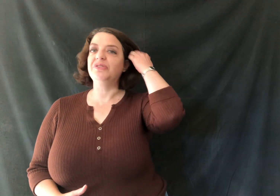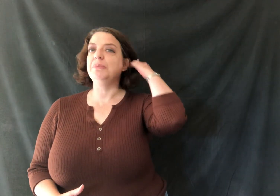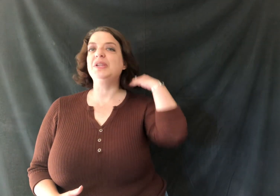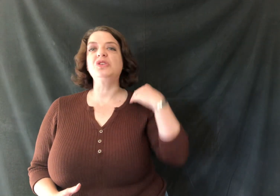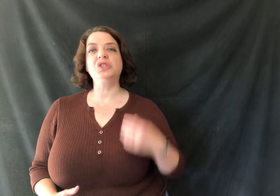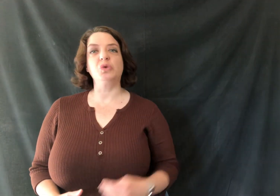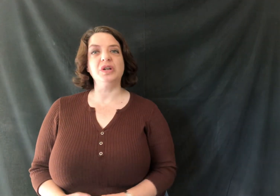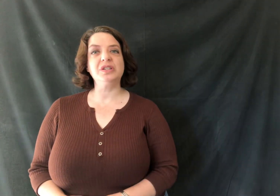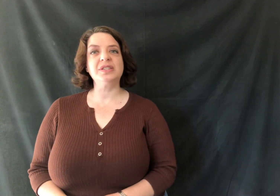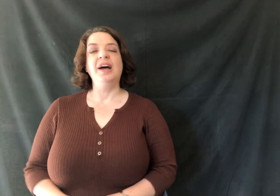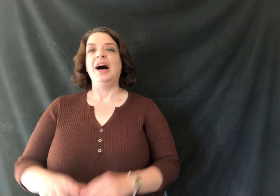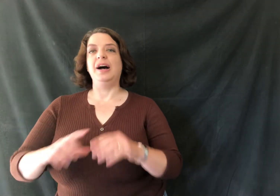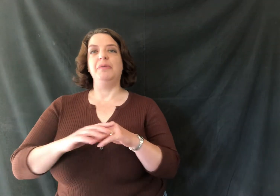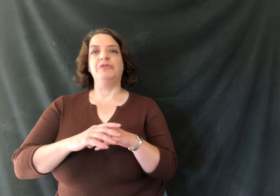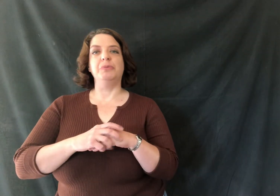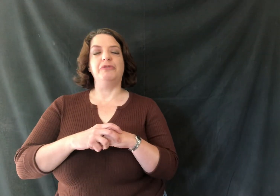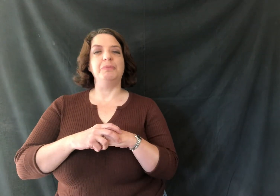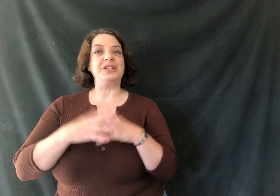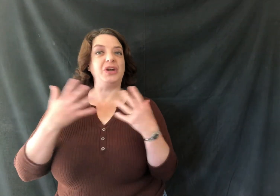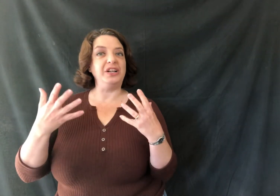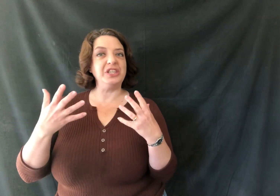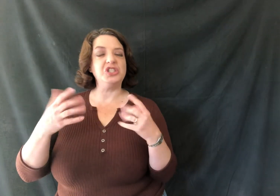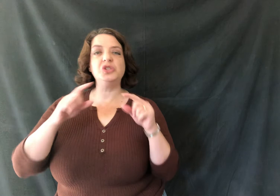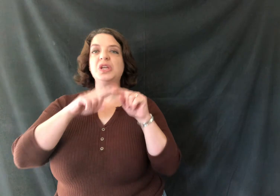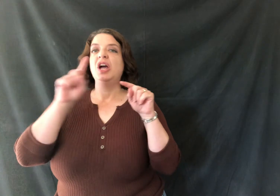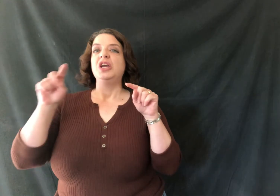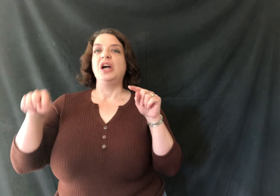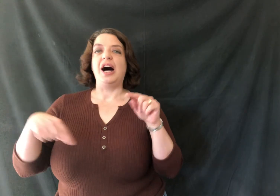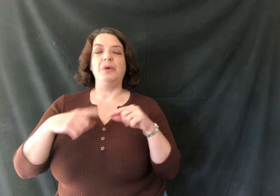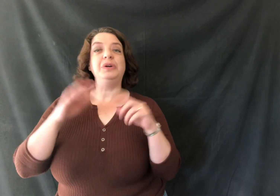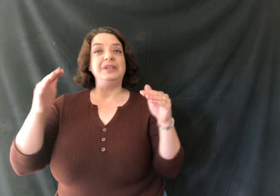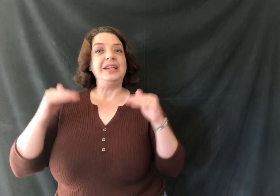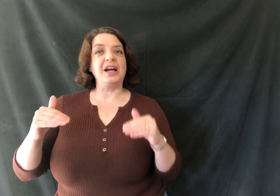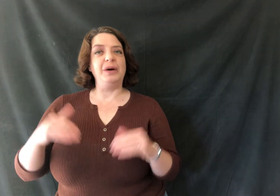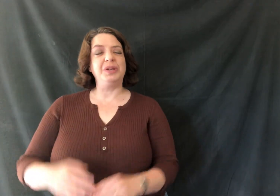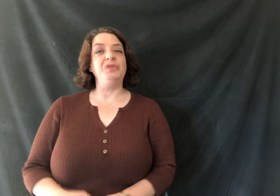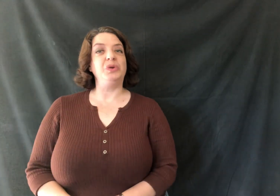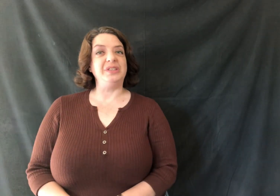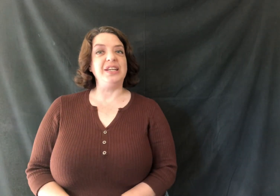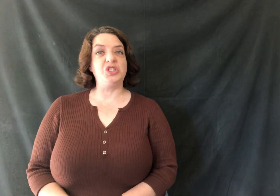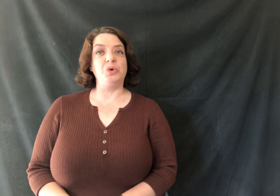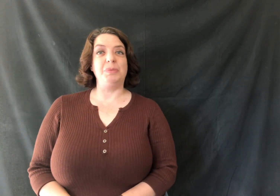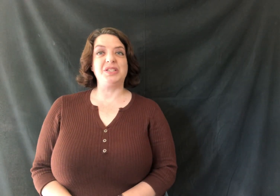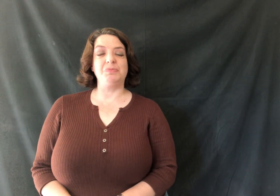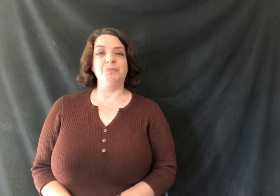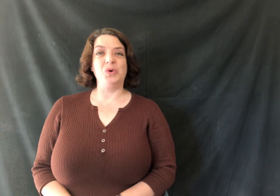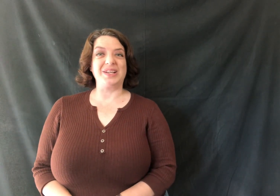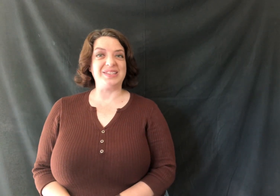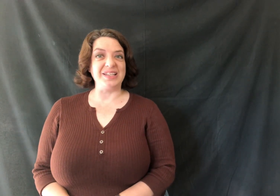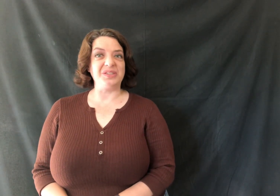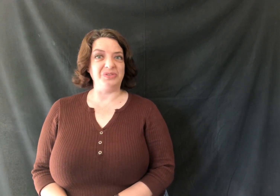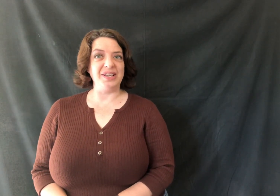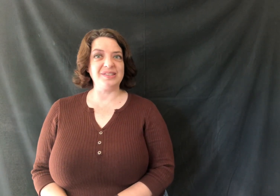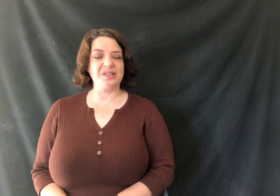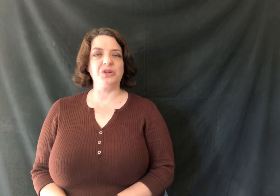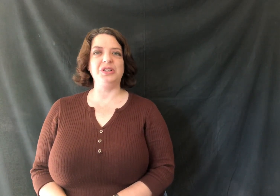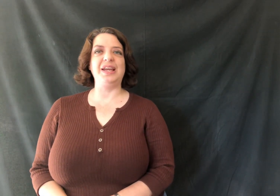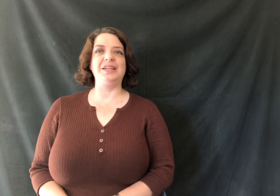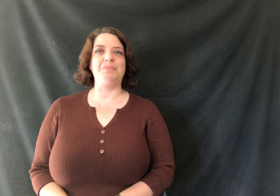mental disorders, for mental health issues. I will give you a link to a much more extensive list created by